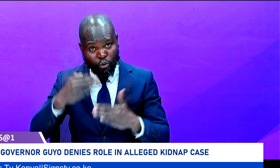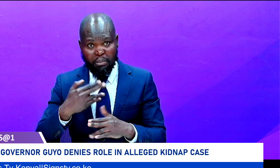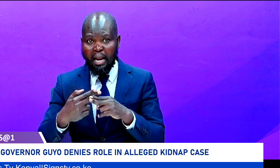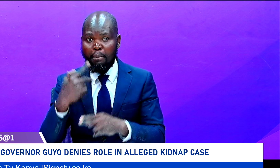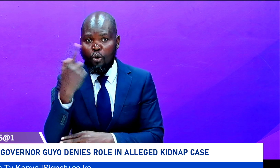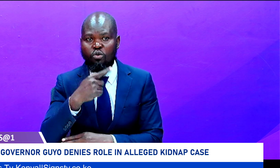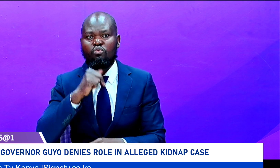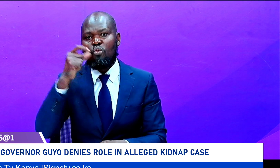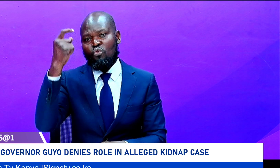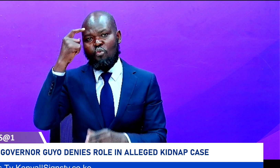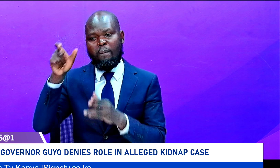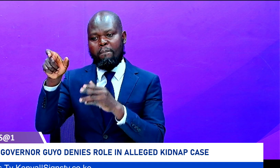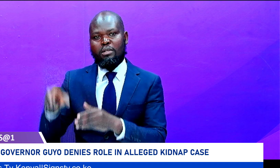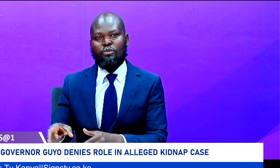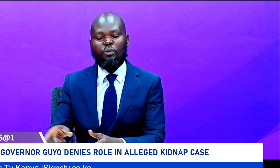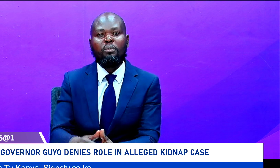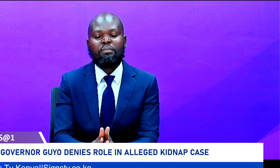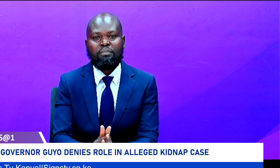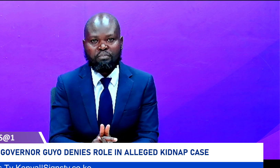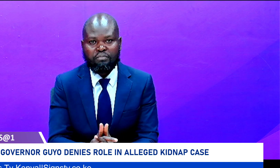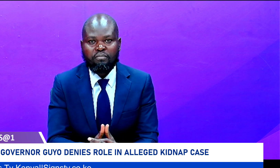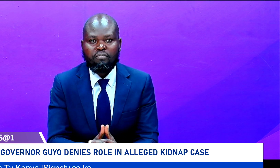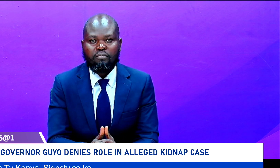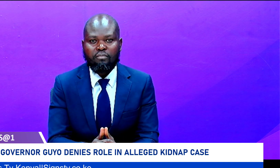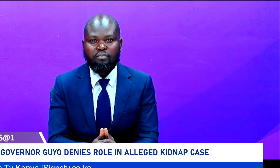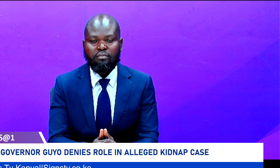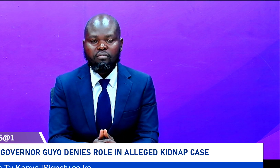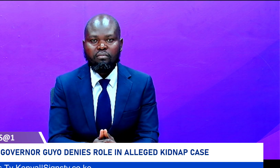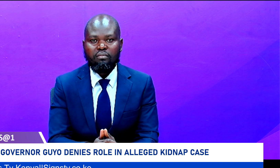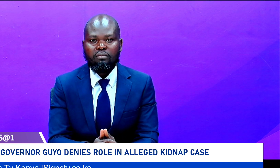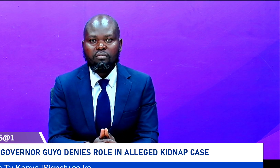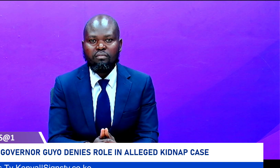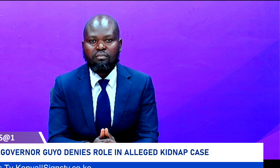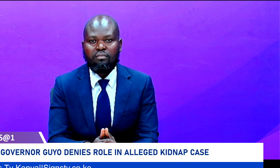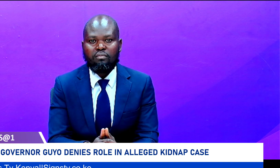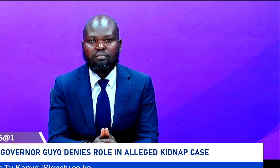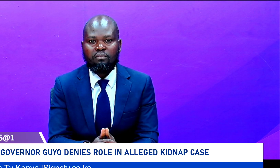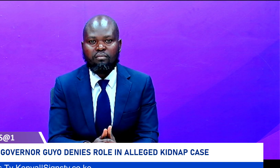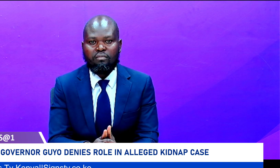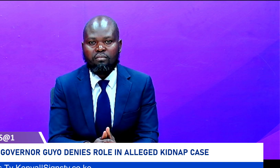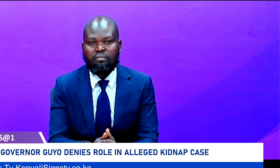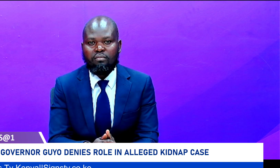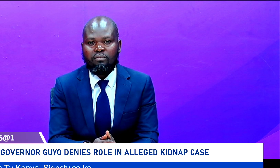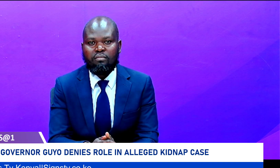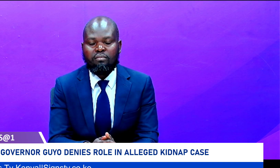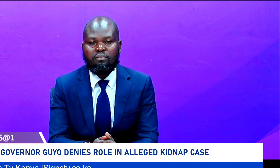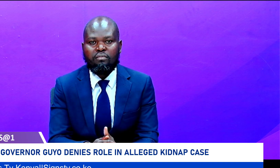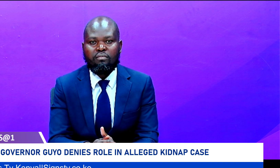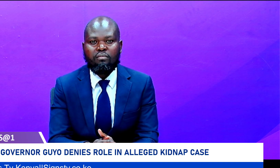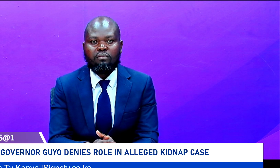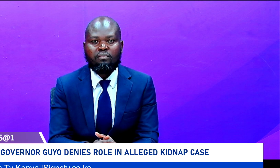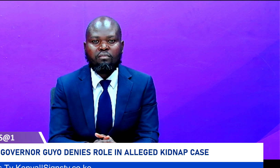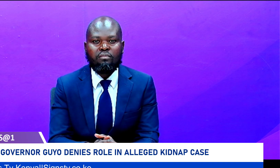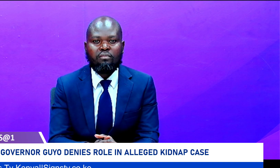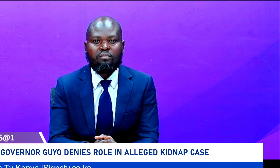agencies are still pursuing leads as to the whereabouts of Abdurrahman Mohammed